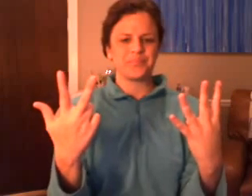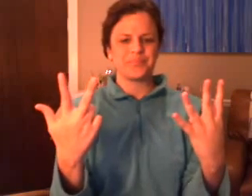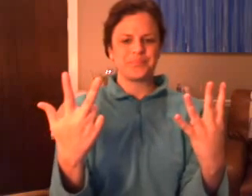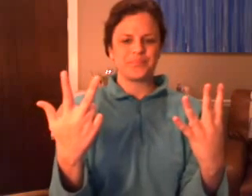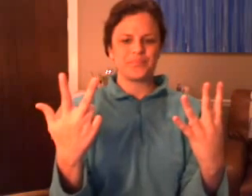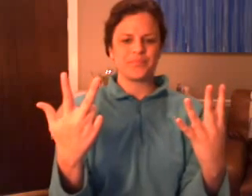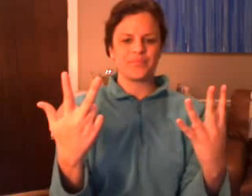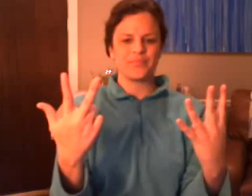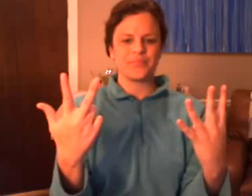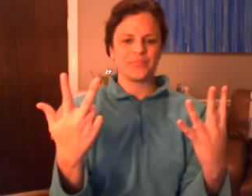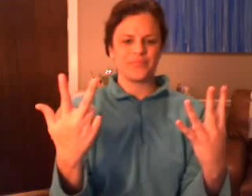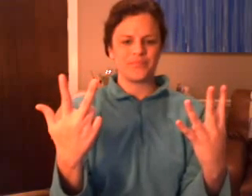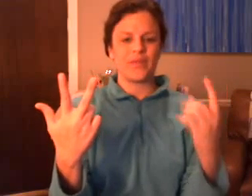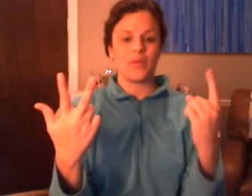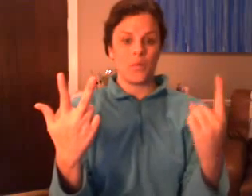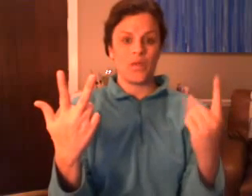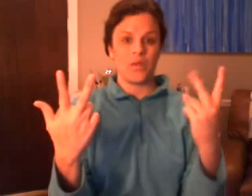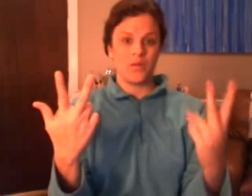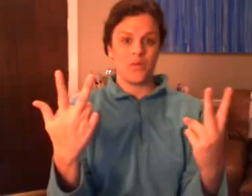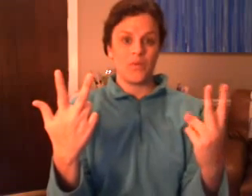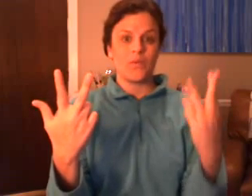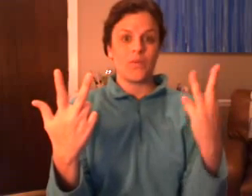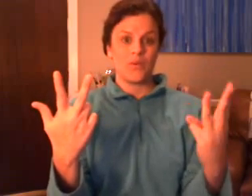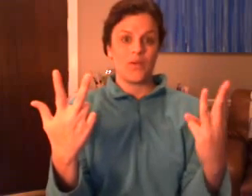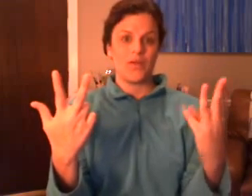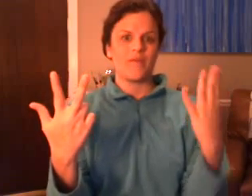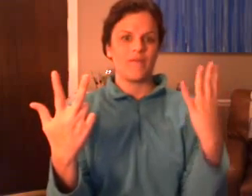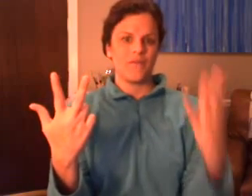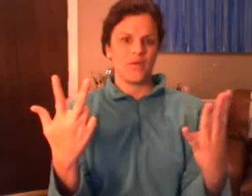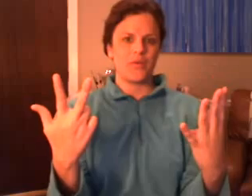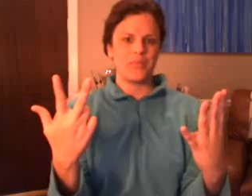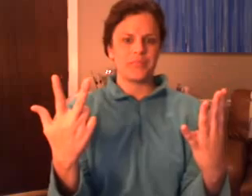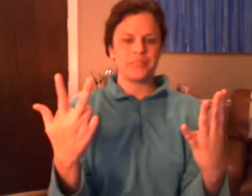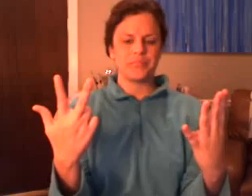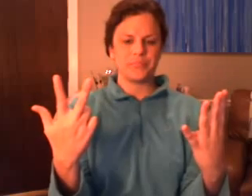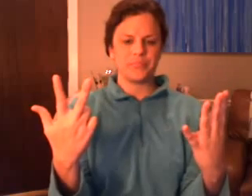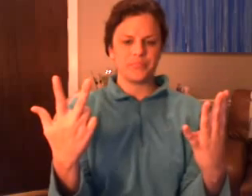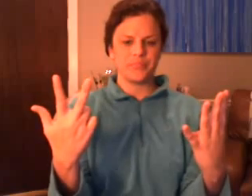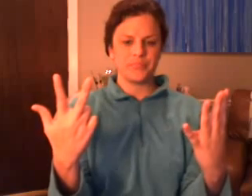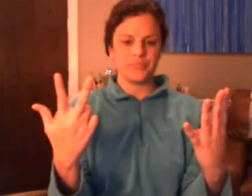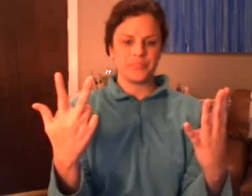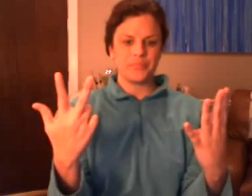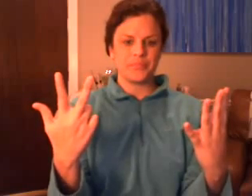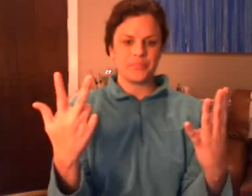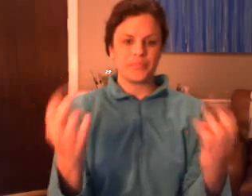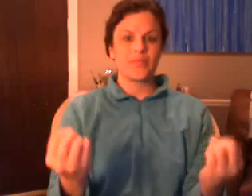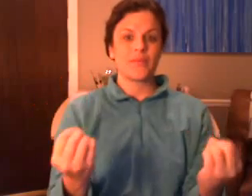1, 2, 3, 4. So how many total avocados do I have